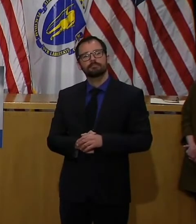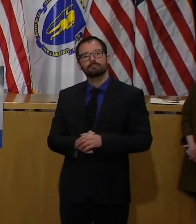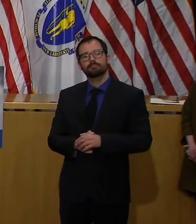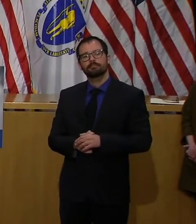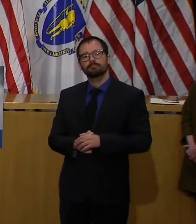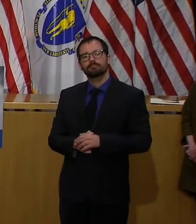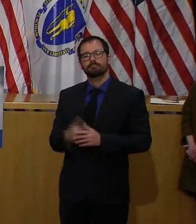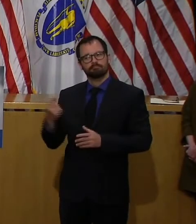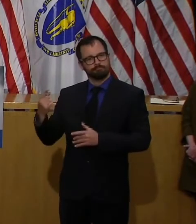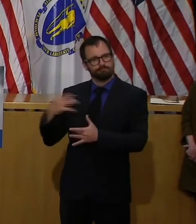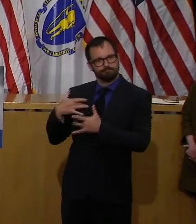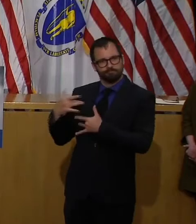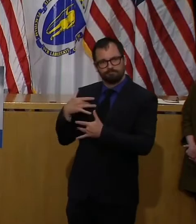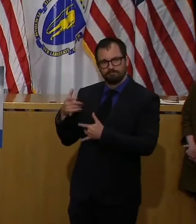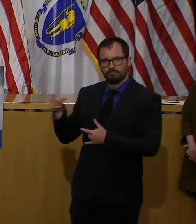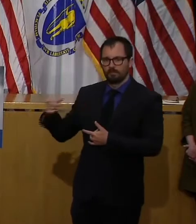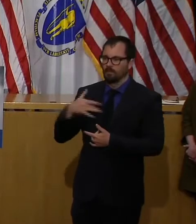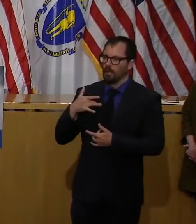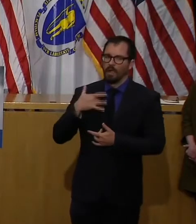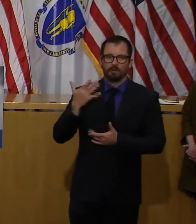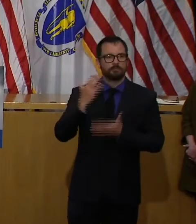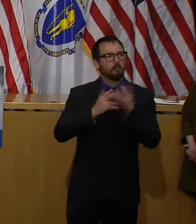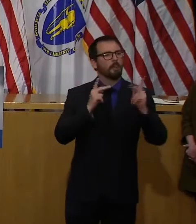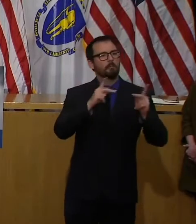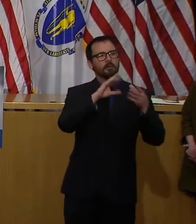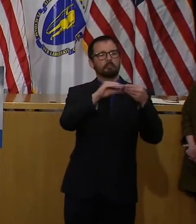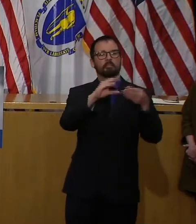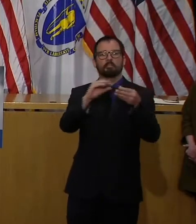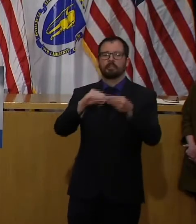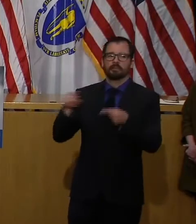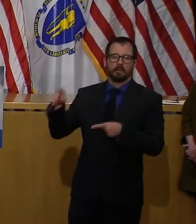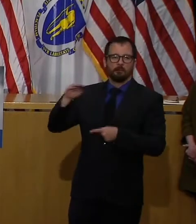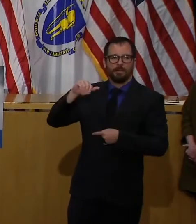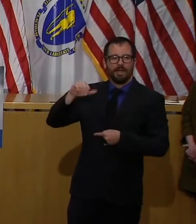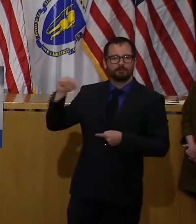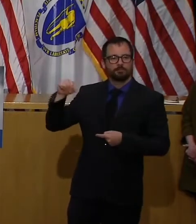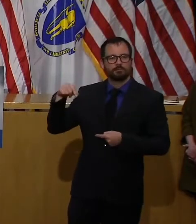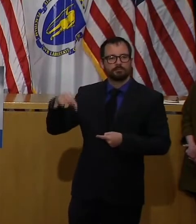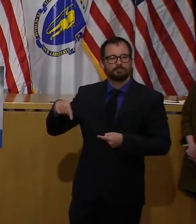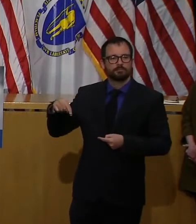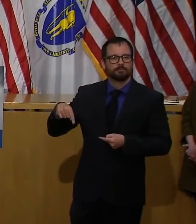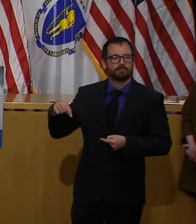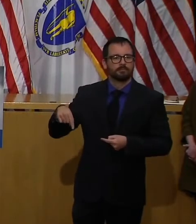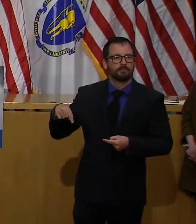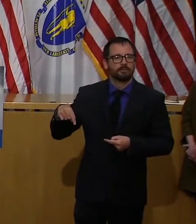I haven't, I'm not familiar with the decision. Obviously,